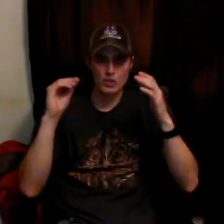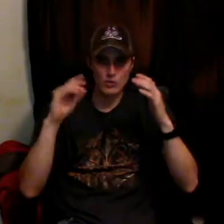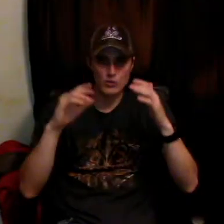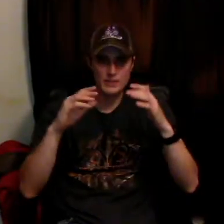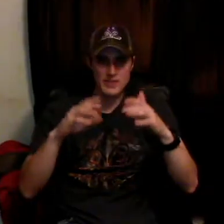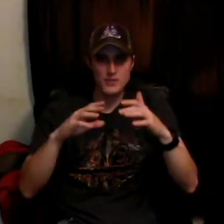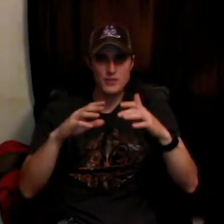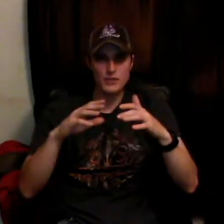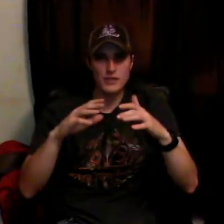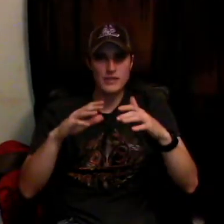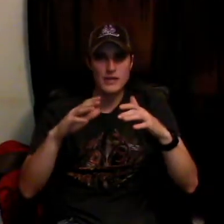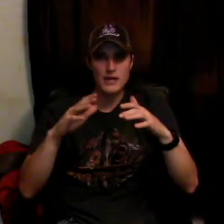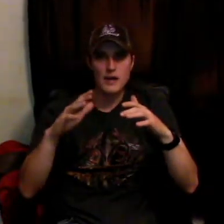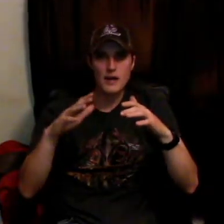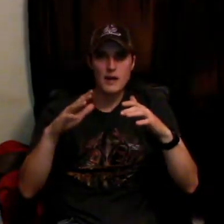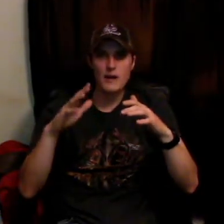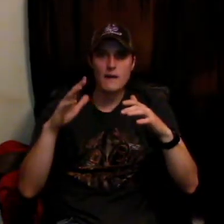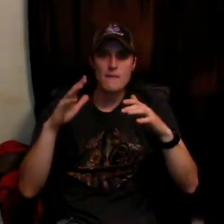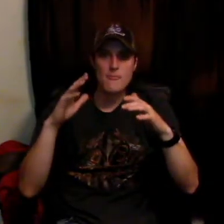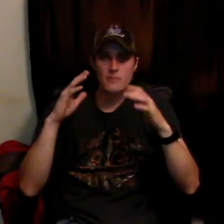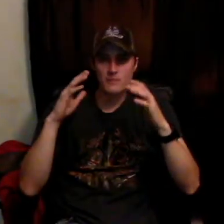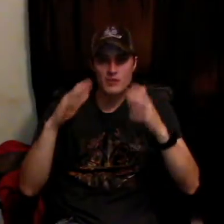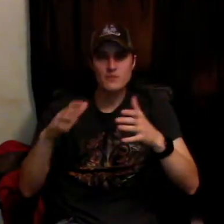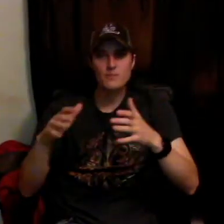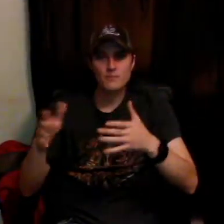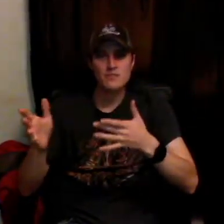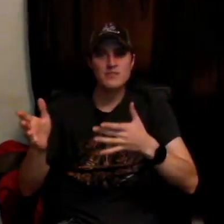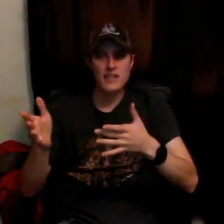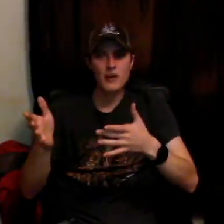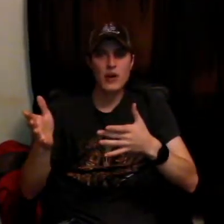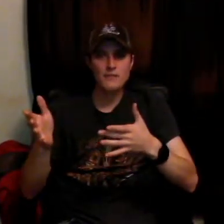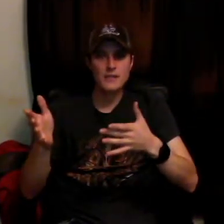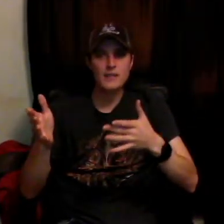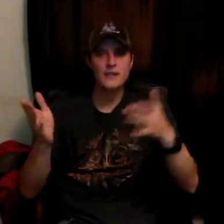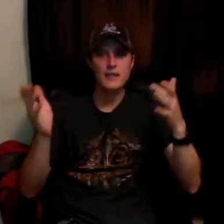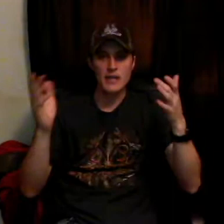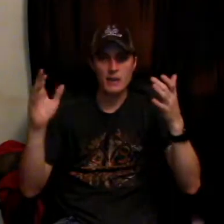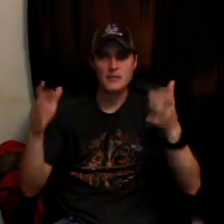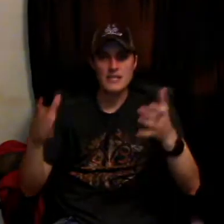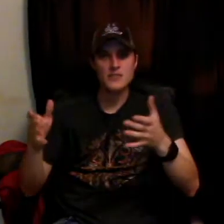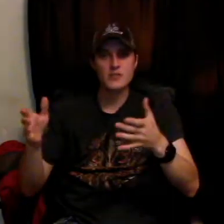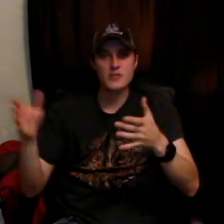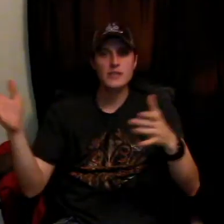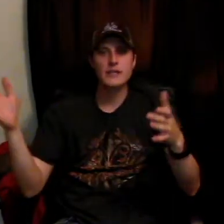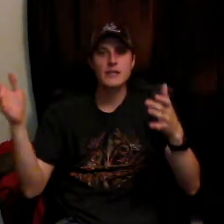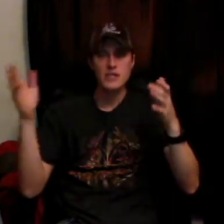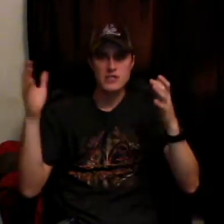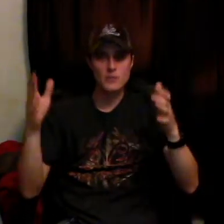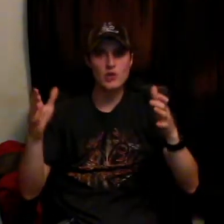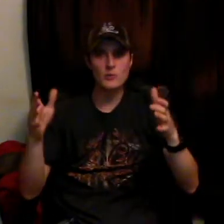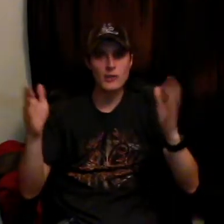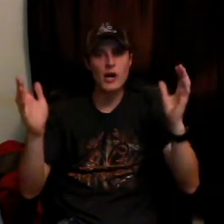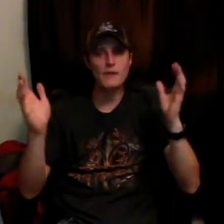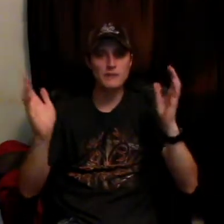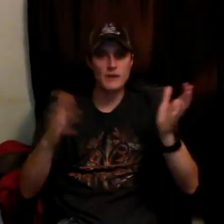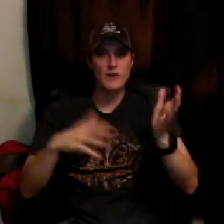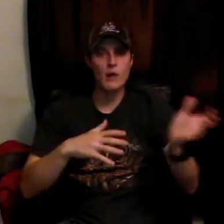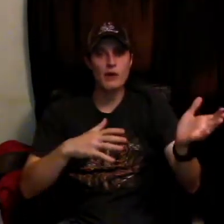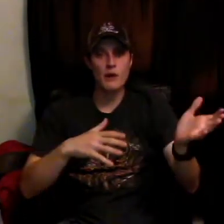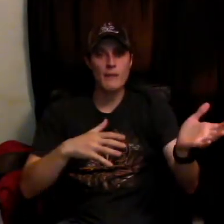you potentially could scare off deer and potentially spook them enough to where they won't come